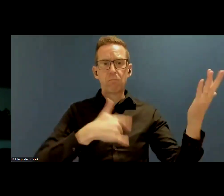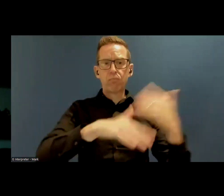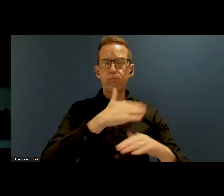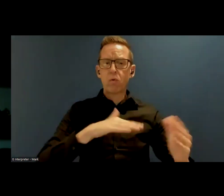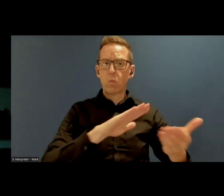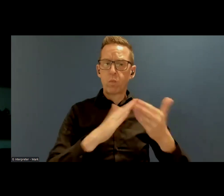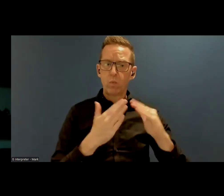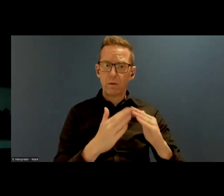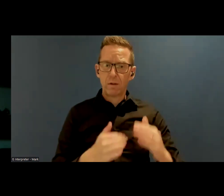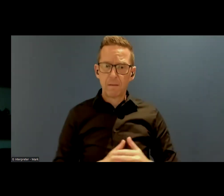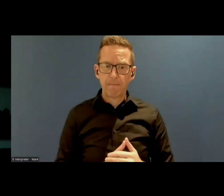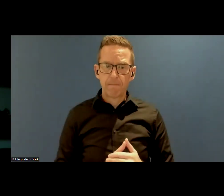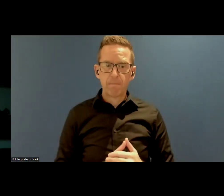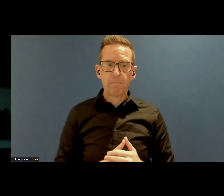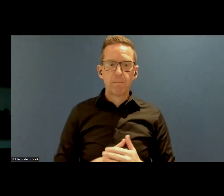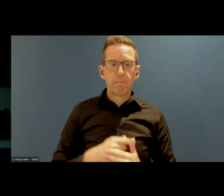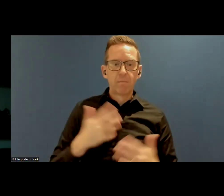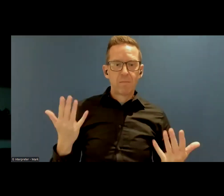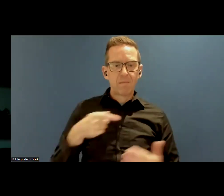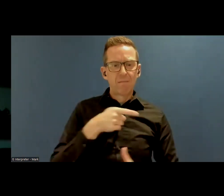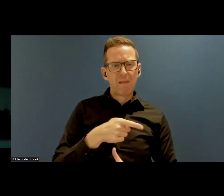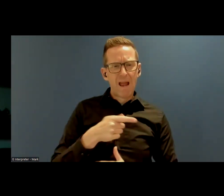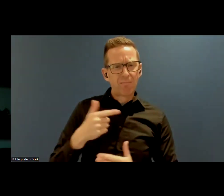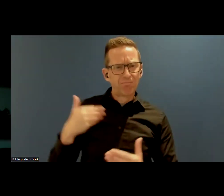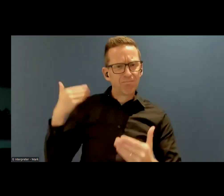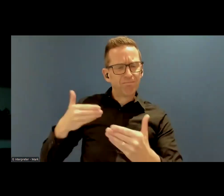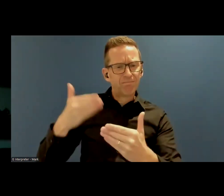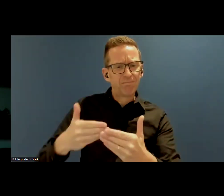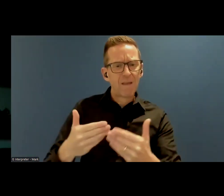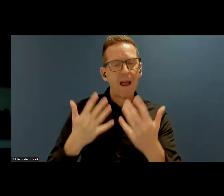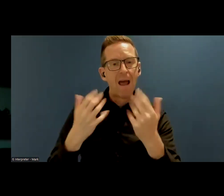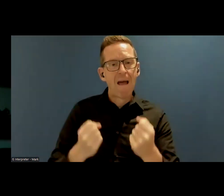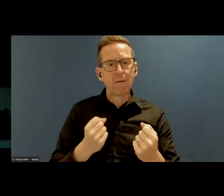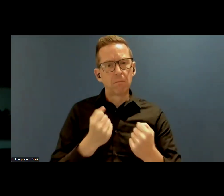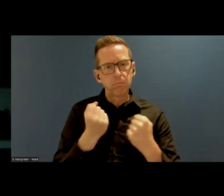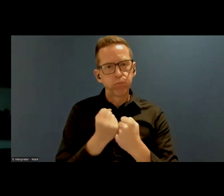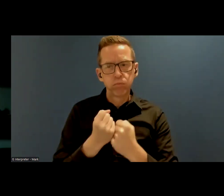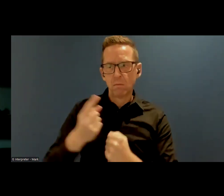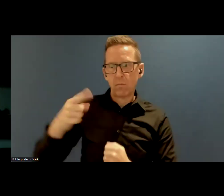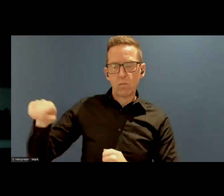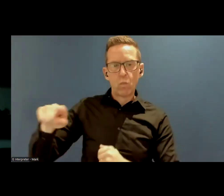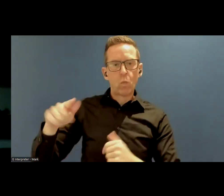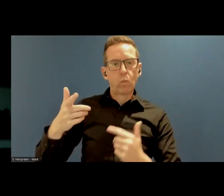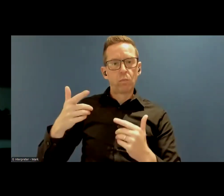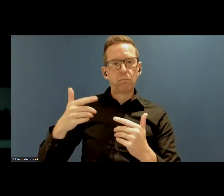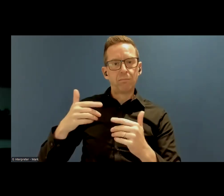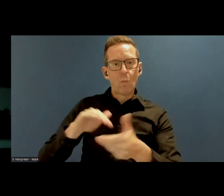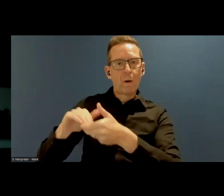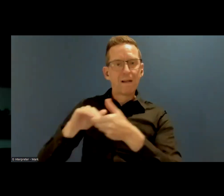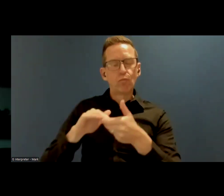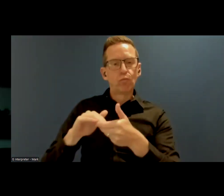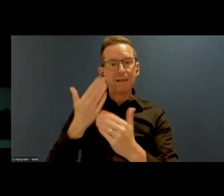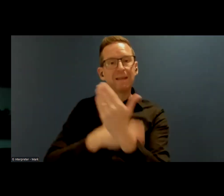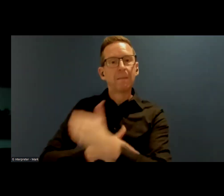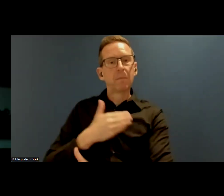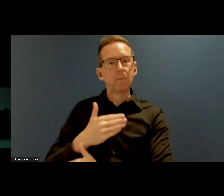by peers or by civil society organizations related to disability. And usually